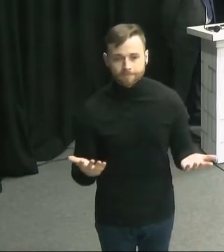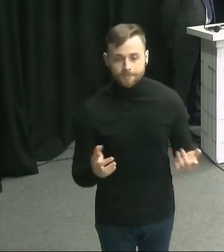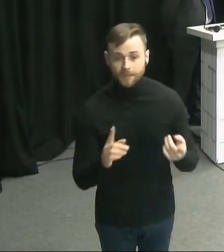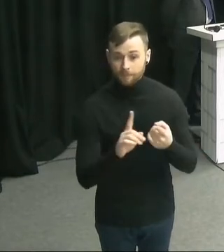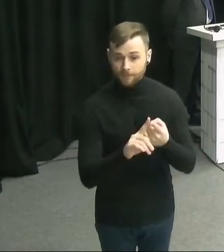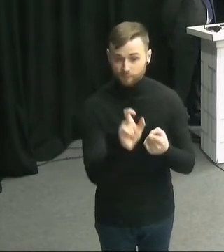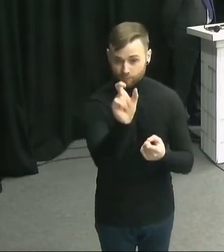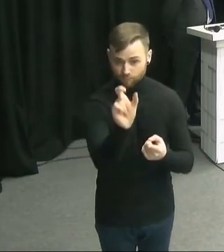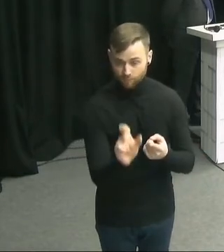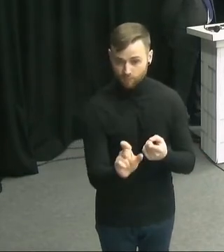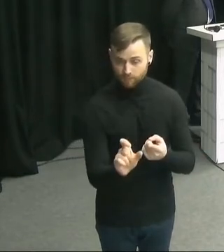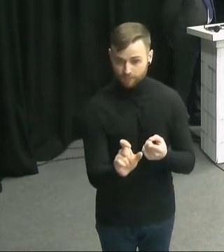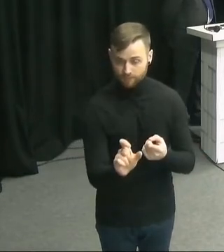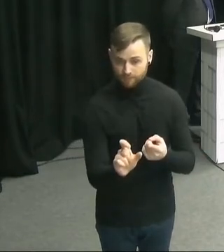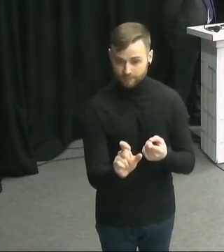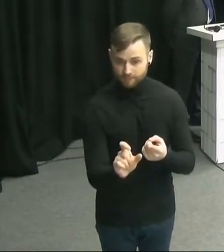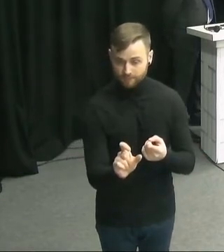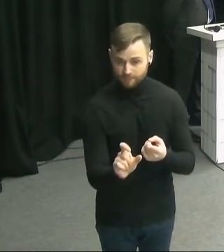So the first candidate